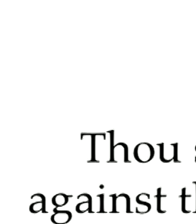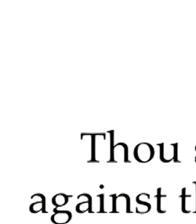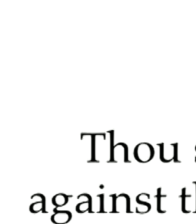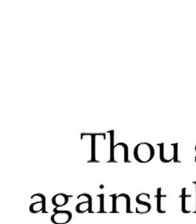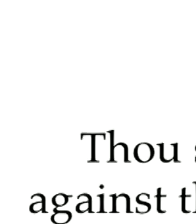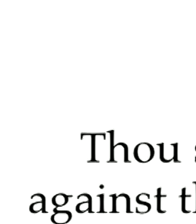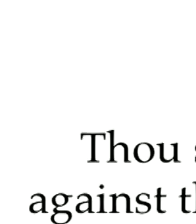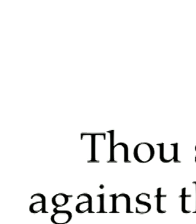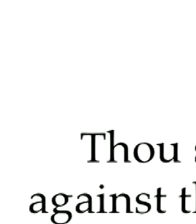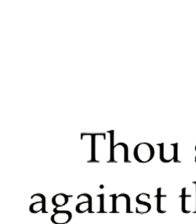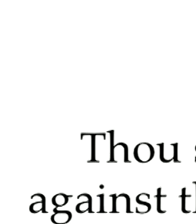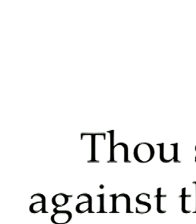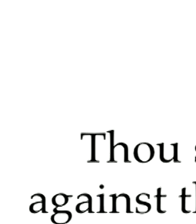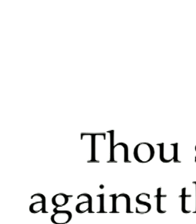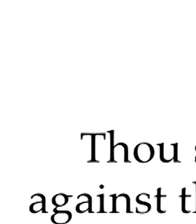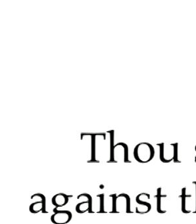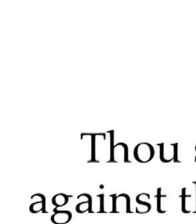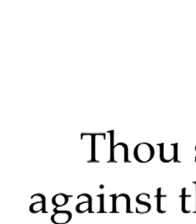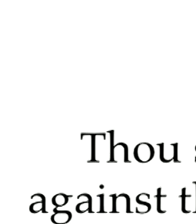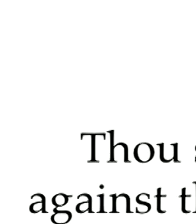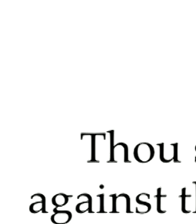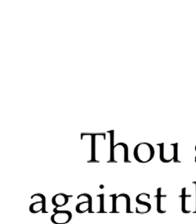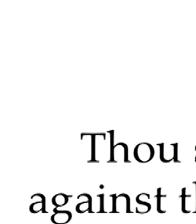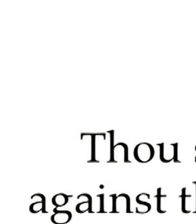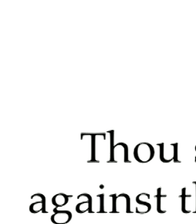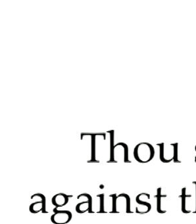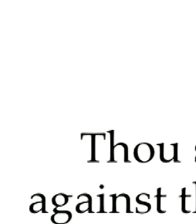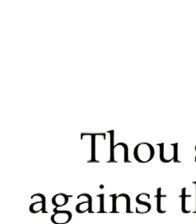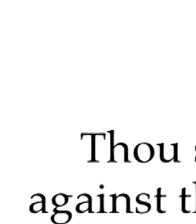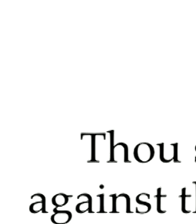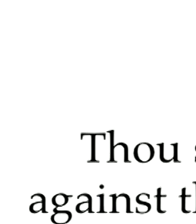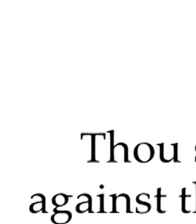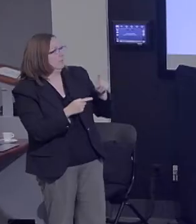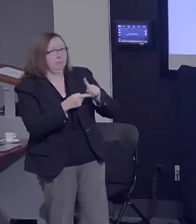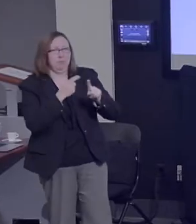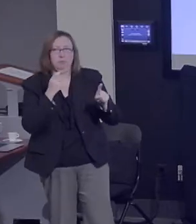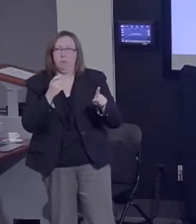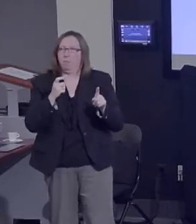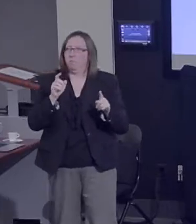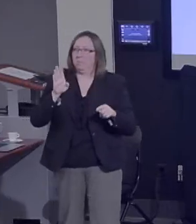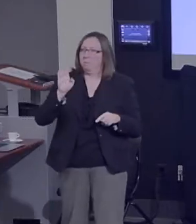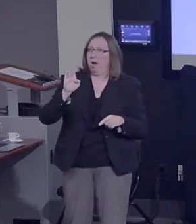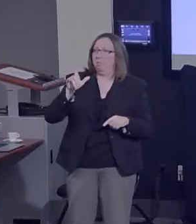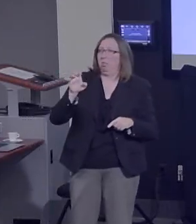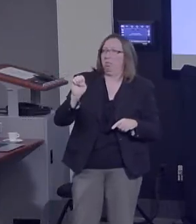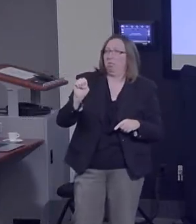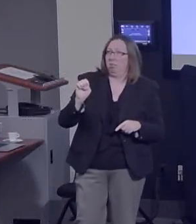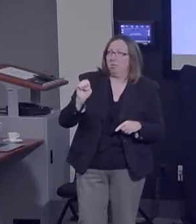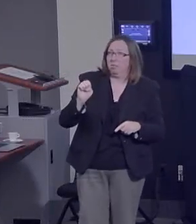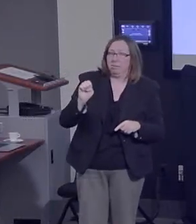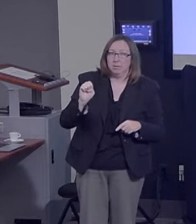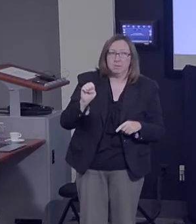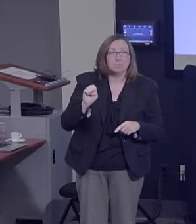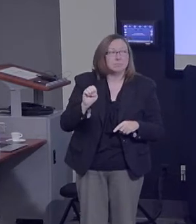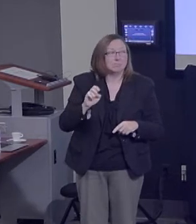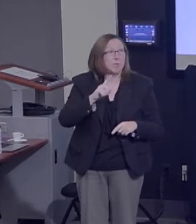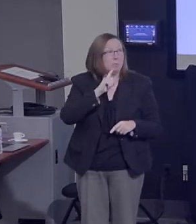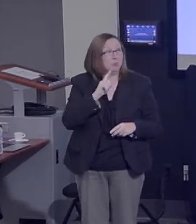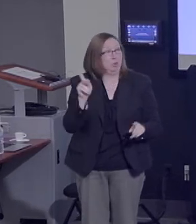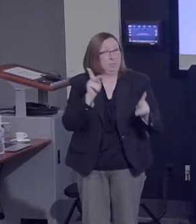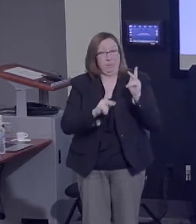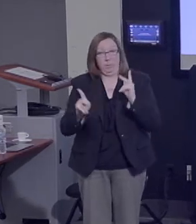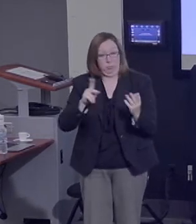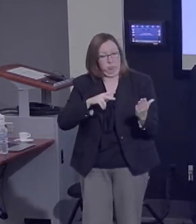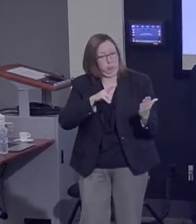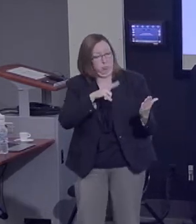from Bible, in which the people already in those times were sure that